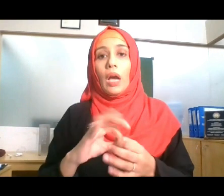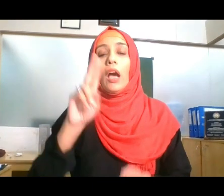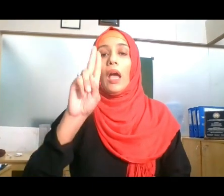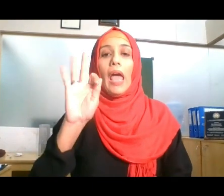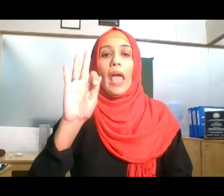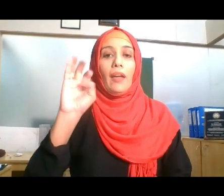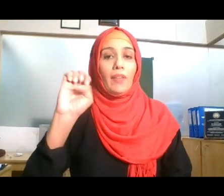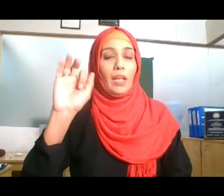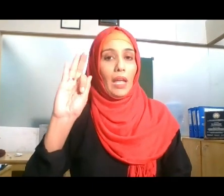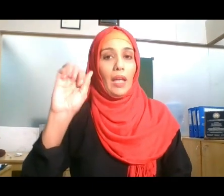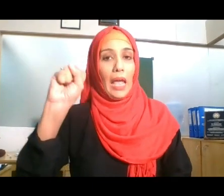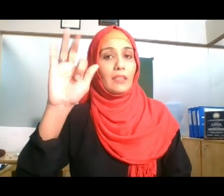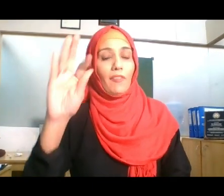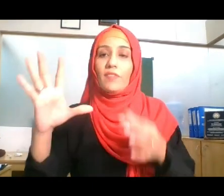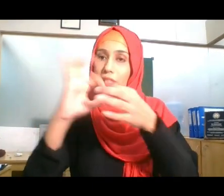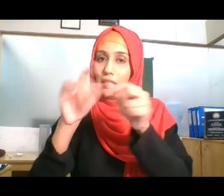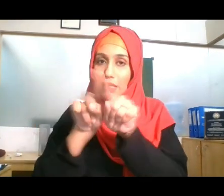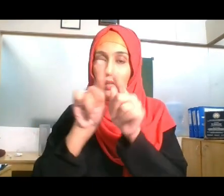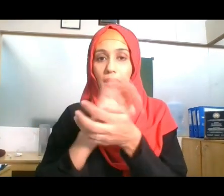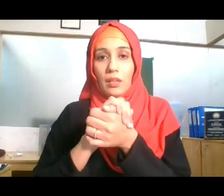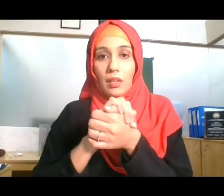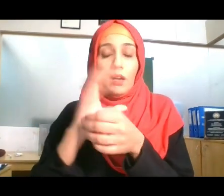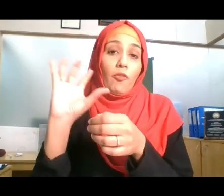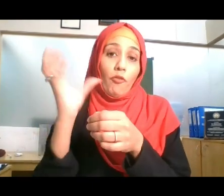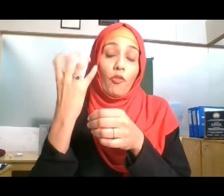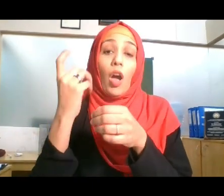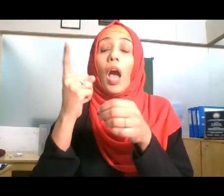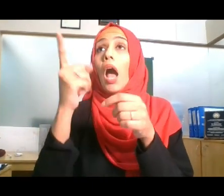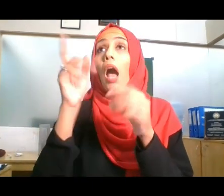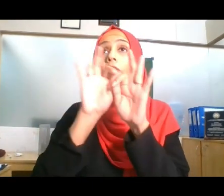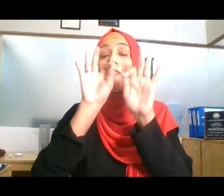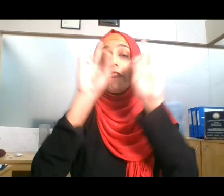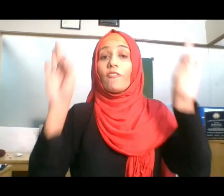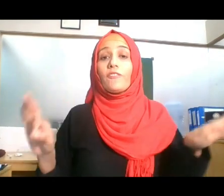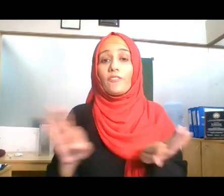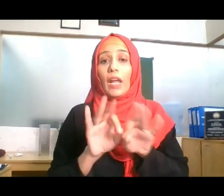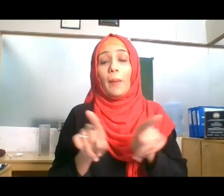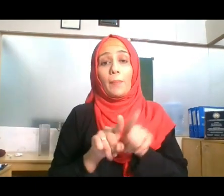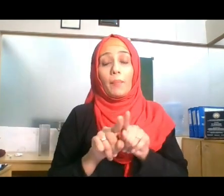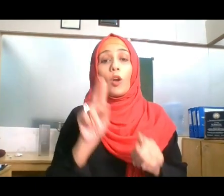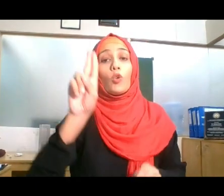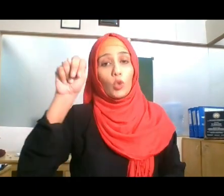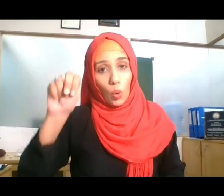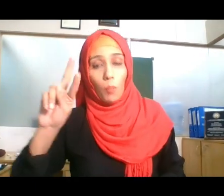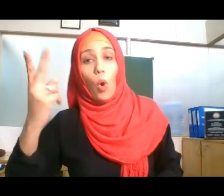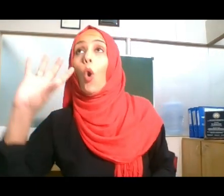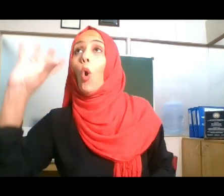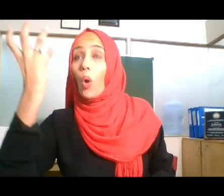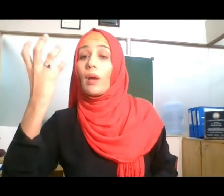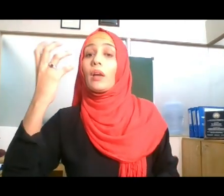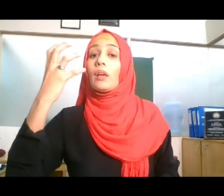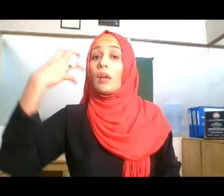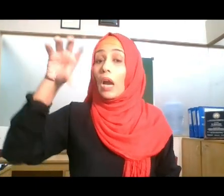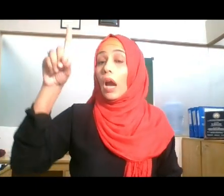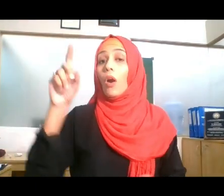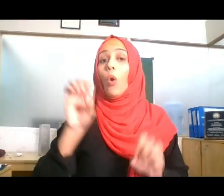and I want her to share with us some of sort of the global frameworks in which the UN and other global organizations are thinking